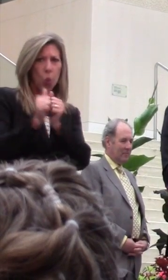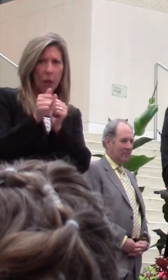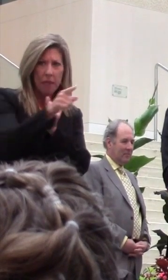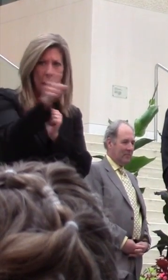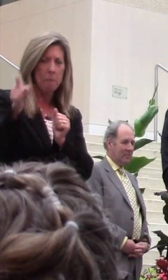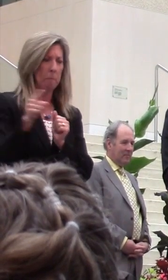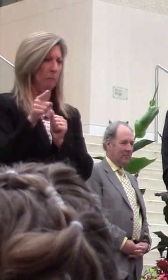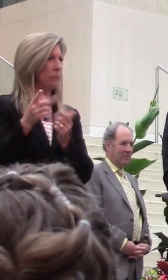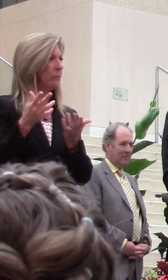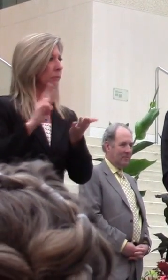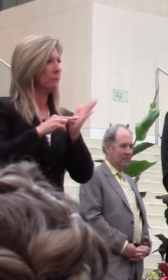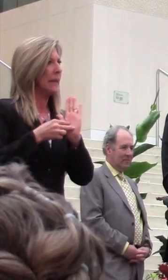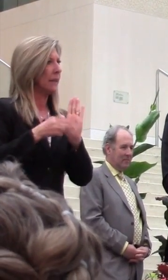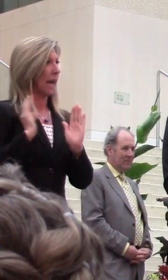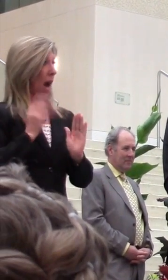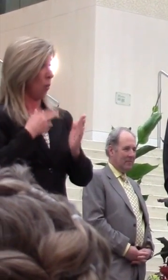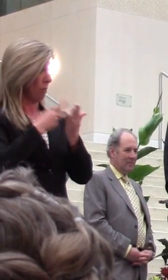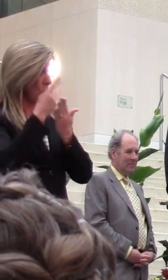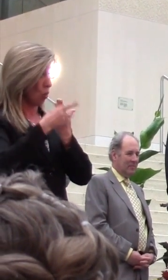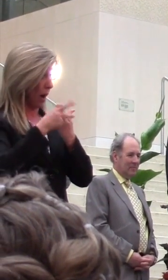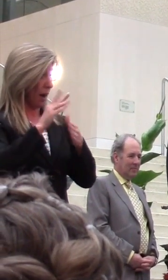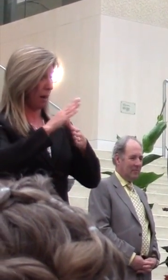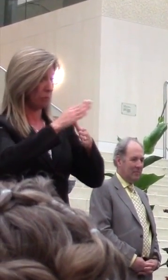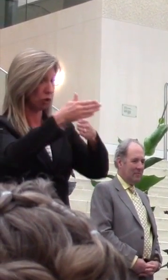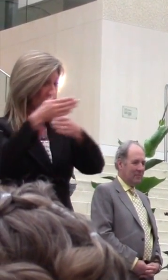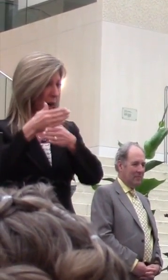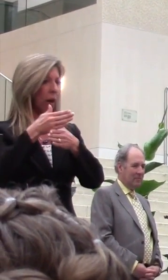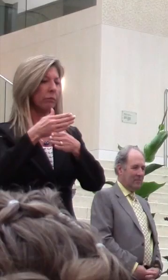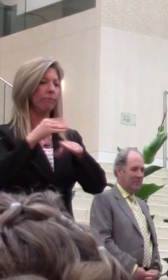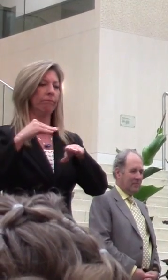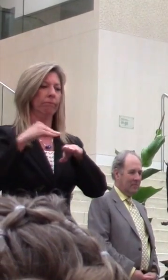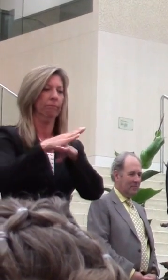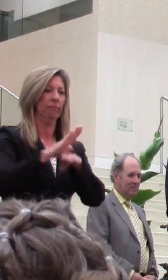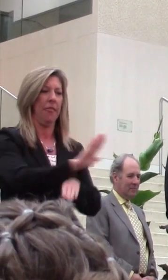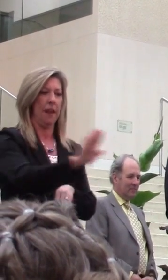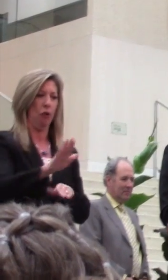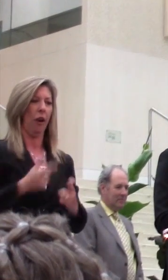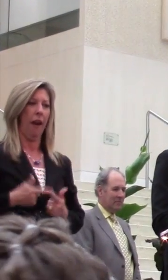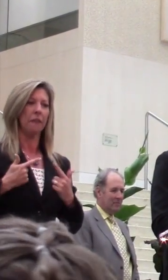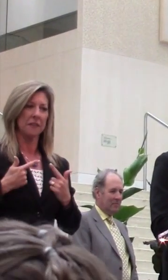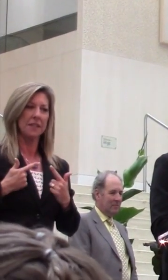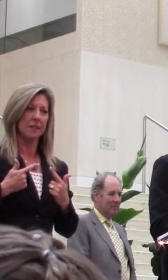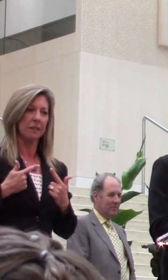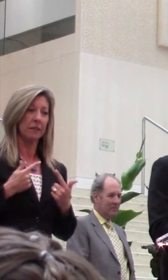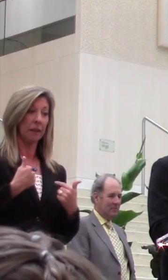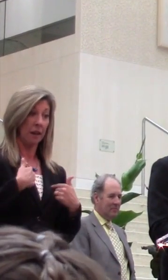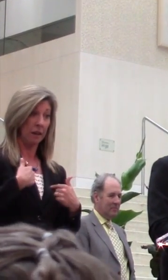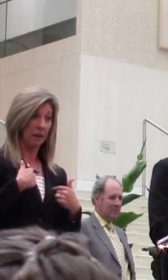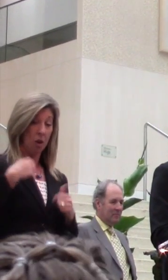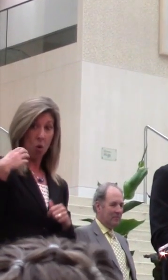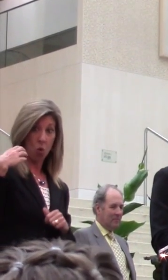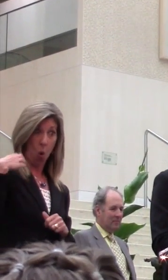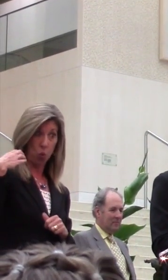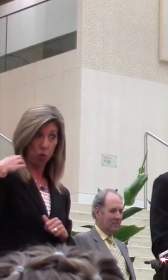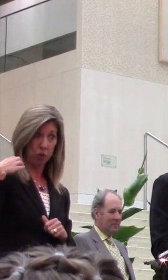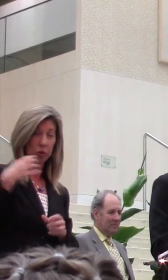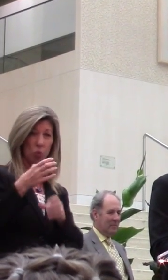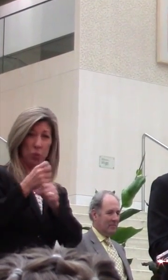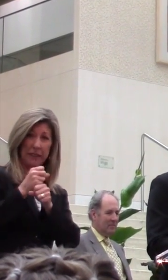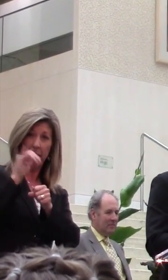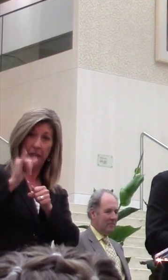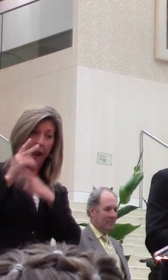we share is making an important difference in their lives. And as a coach, receiving that confirmation is very